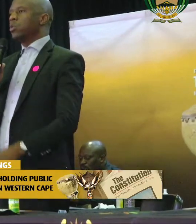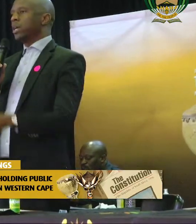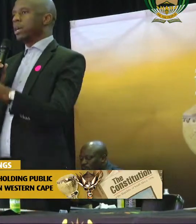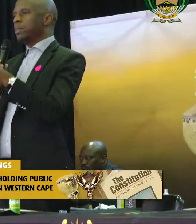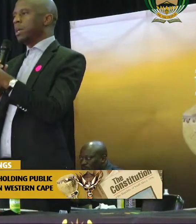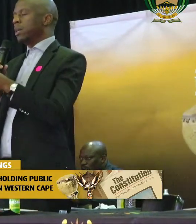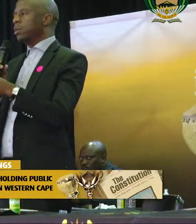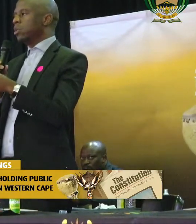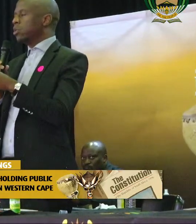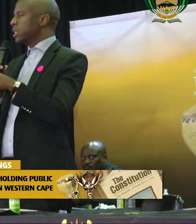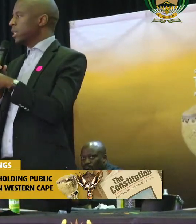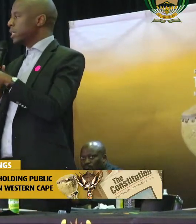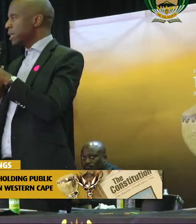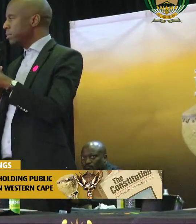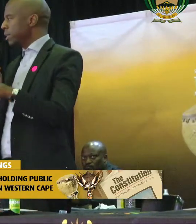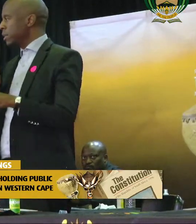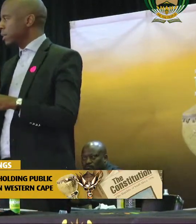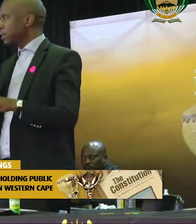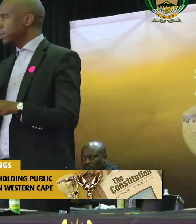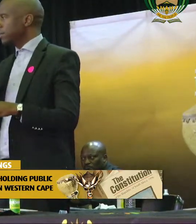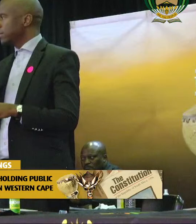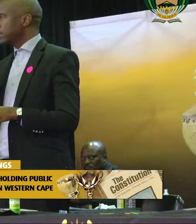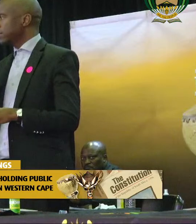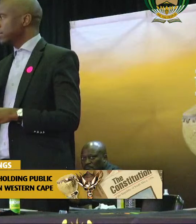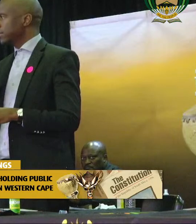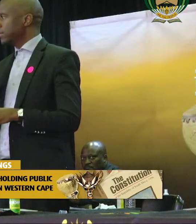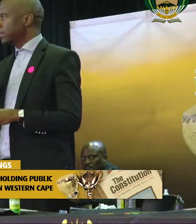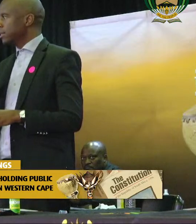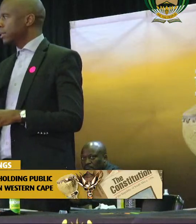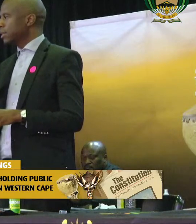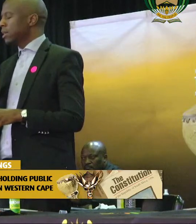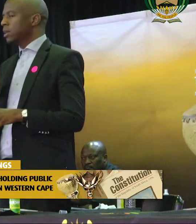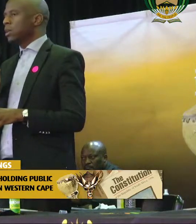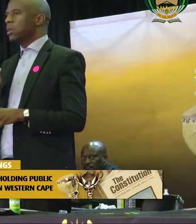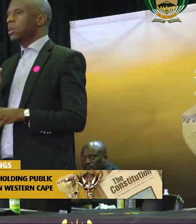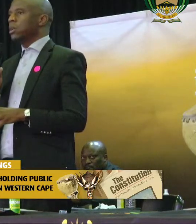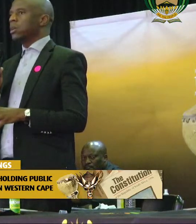Everyone who came here, they were not saying the same thing.